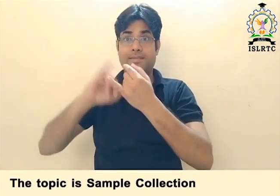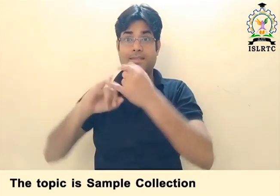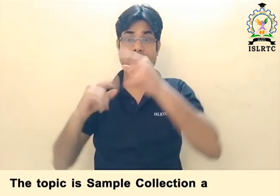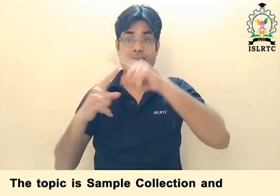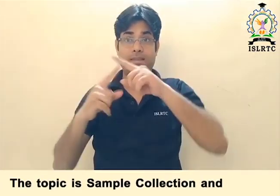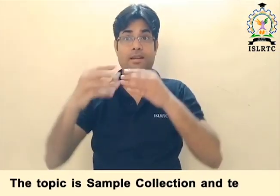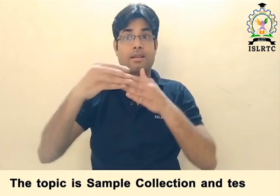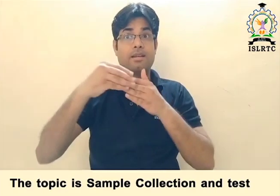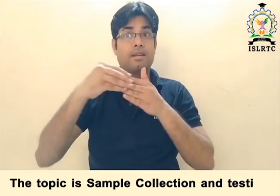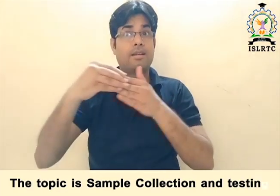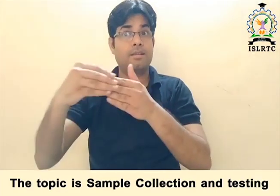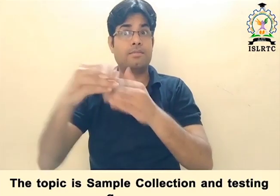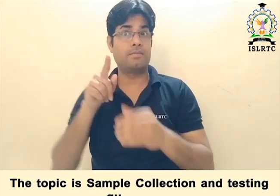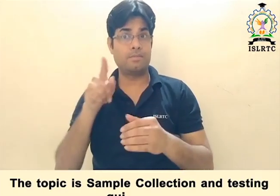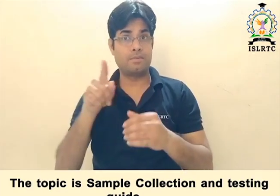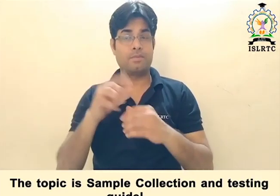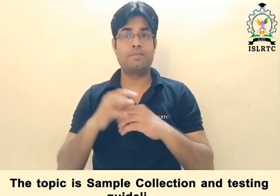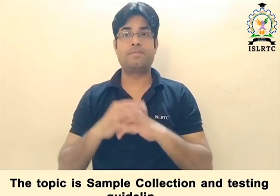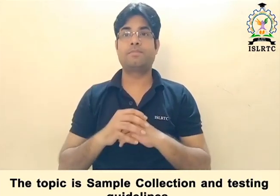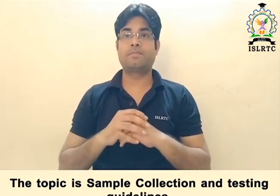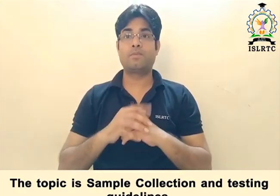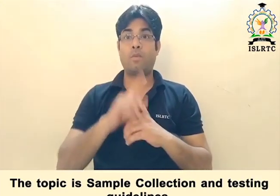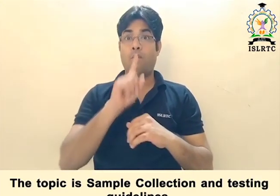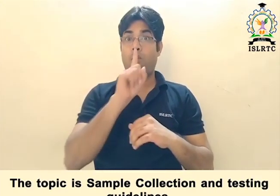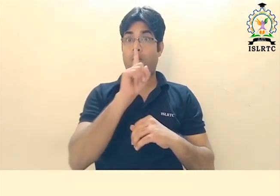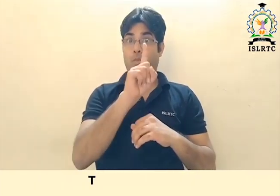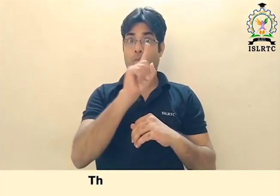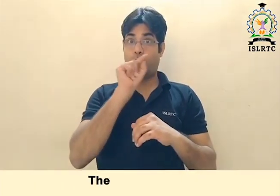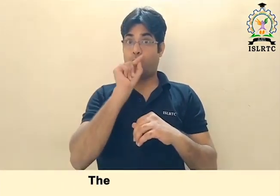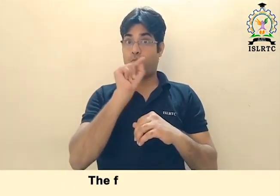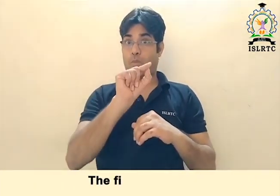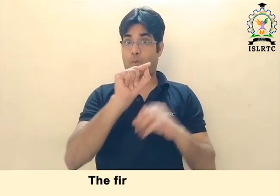sample collection and testing guidelines. The first point is